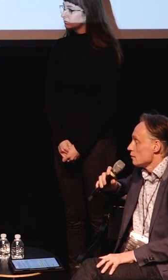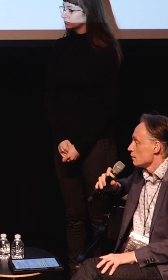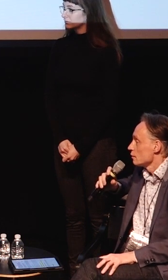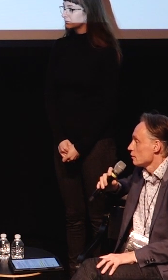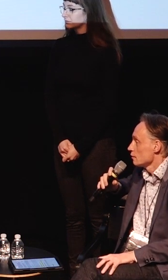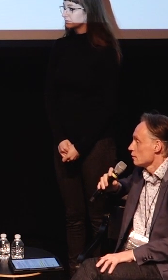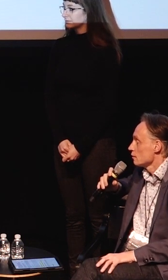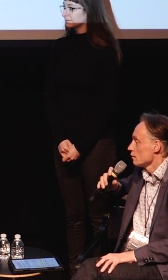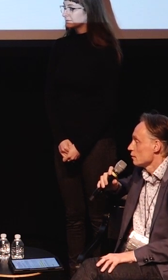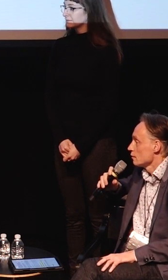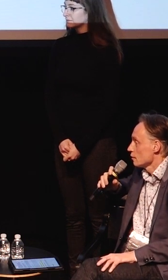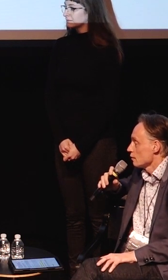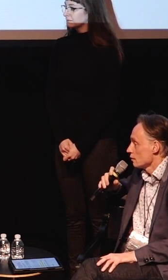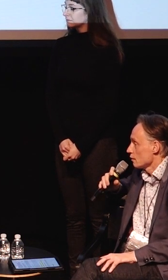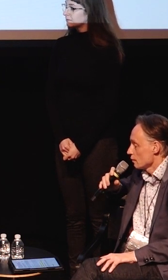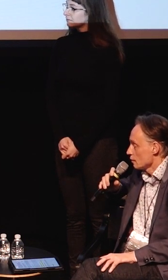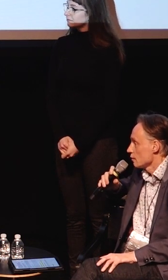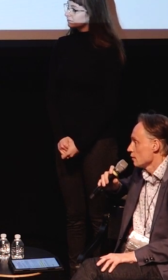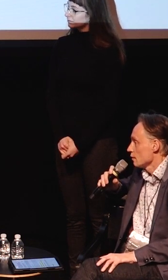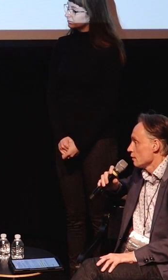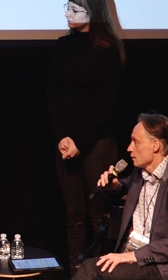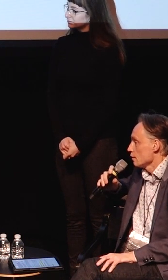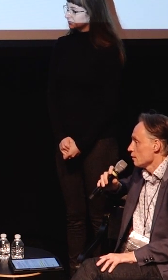that has united us as storytellers.